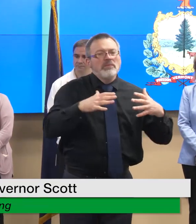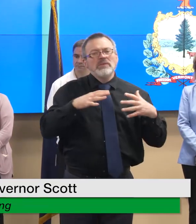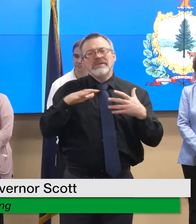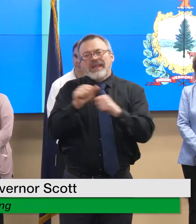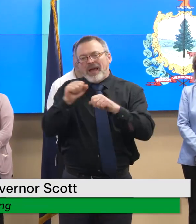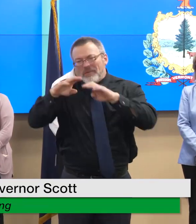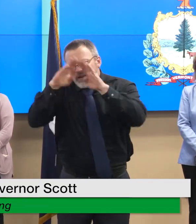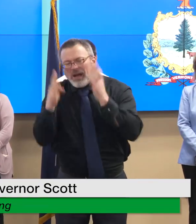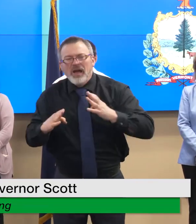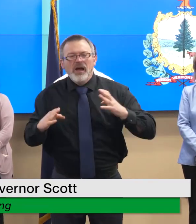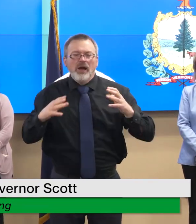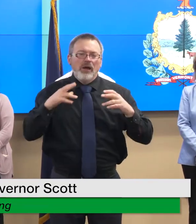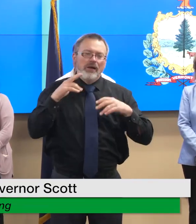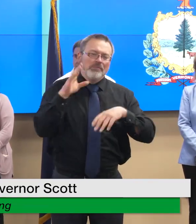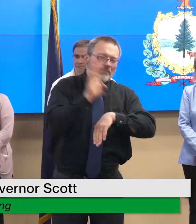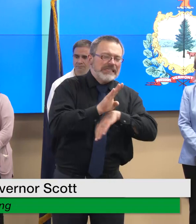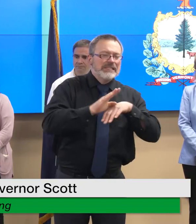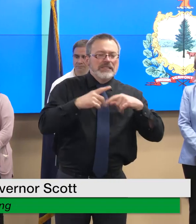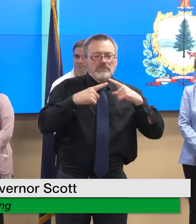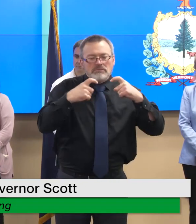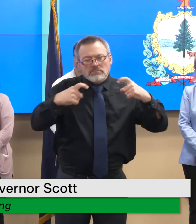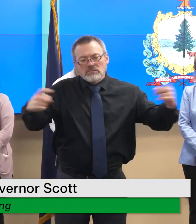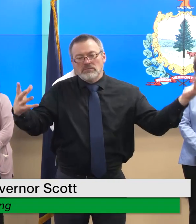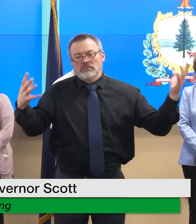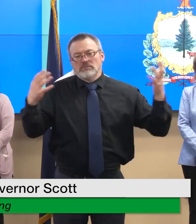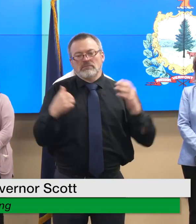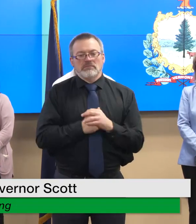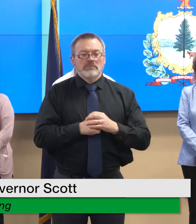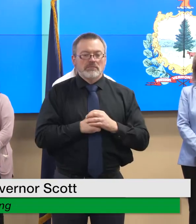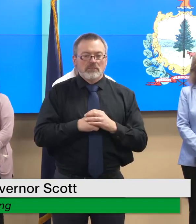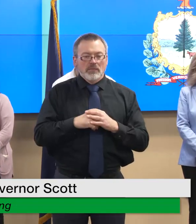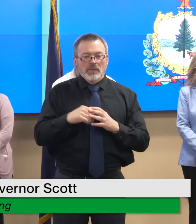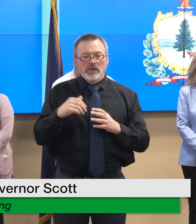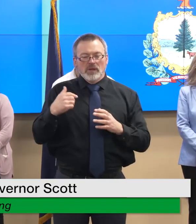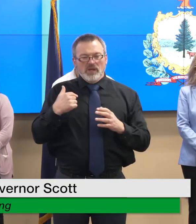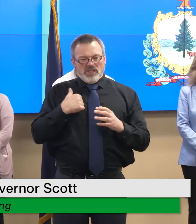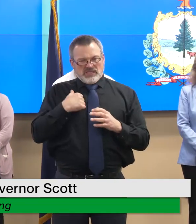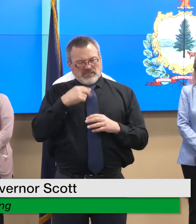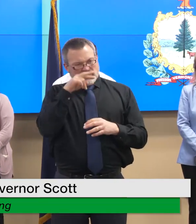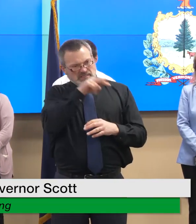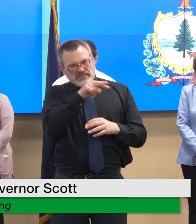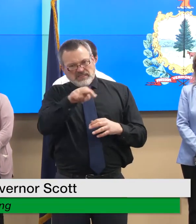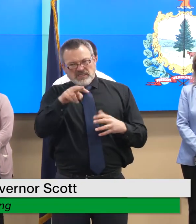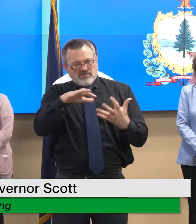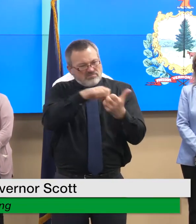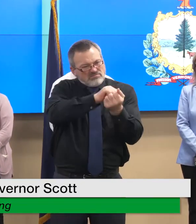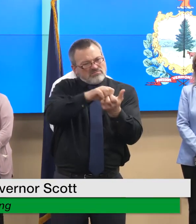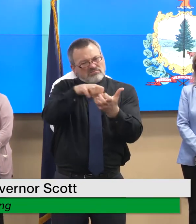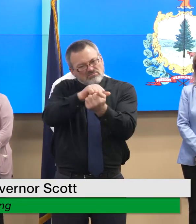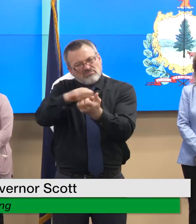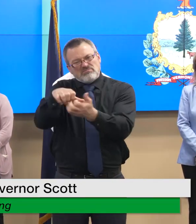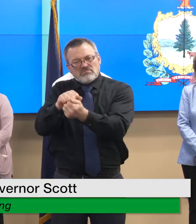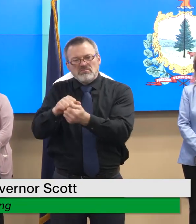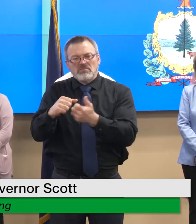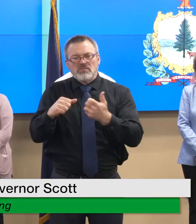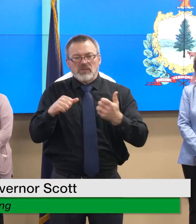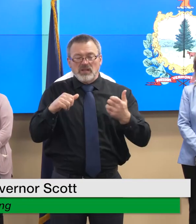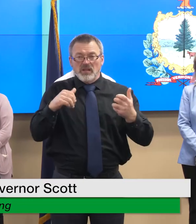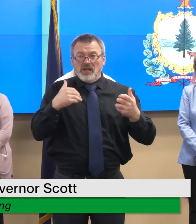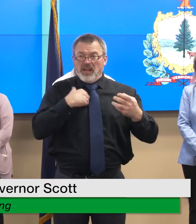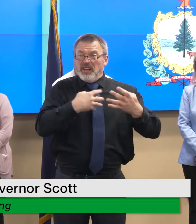Especially concerning is the number of homes that have been destroyed, a list that unfortunately seems to be growing by the